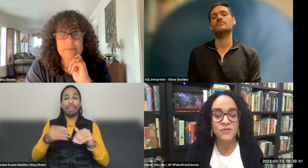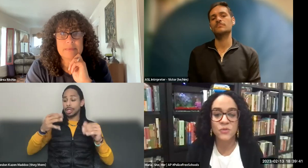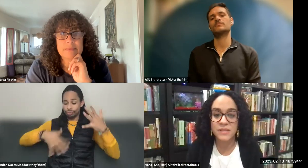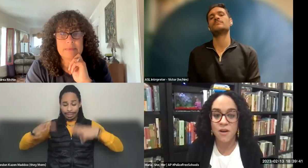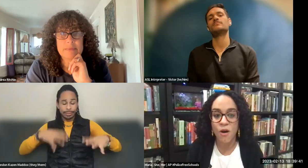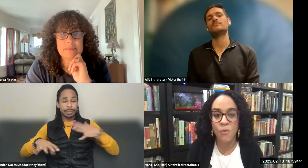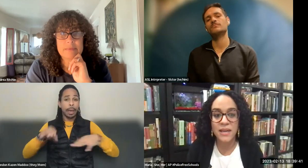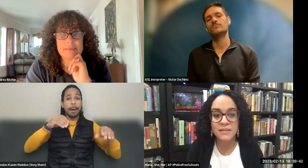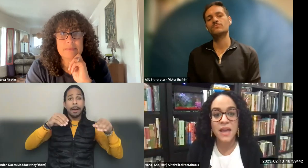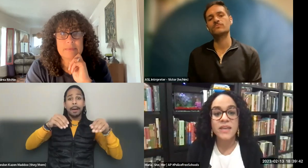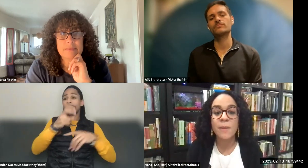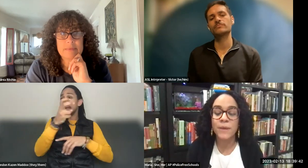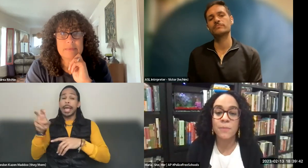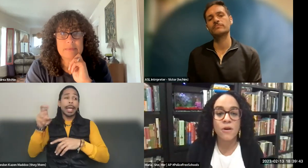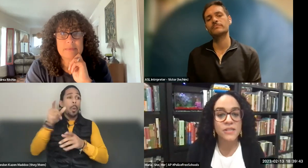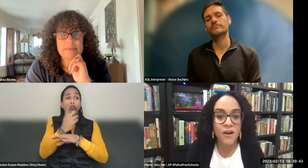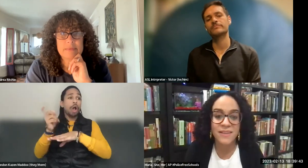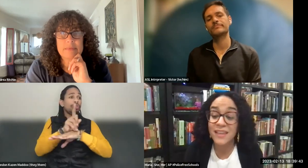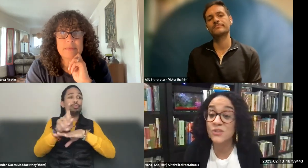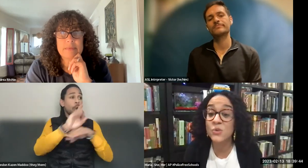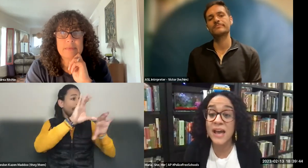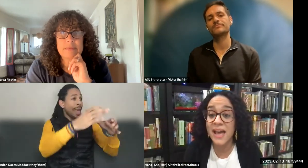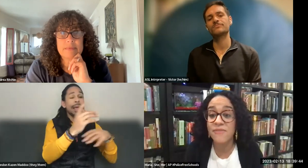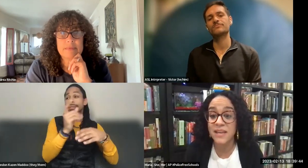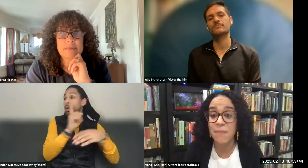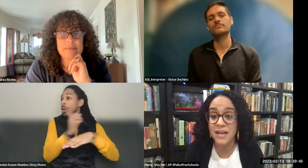of classrooms and hallways. Young people are taught that